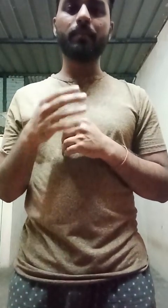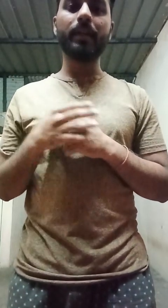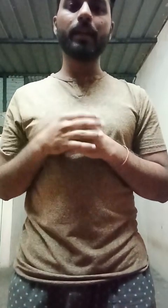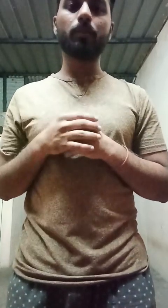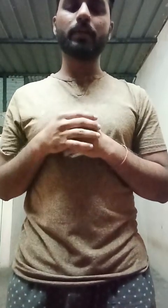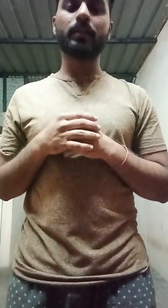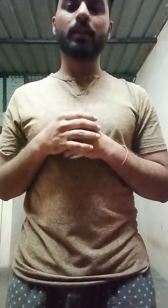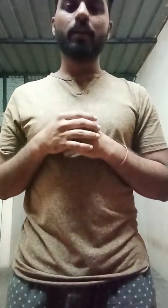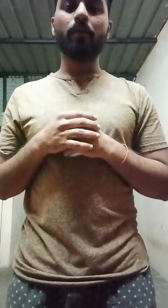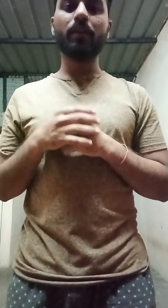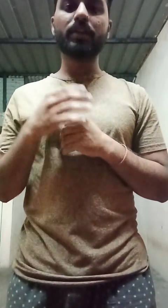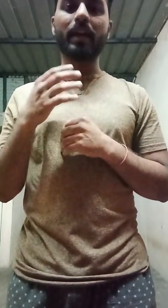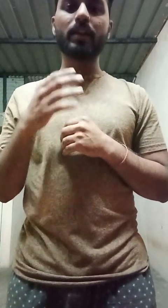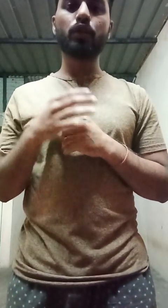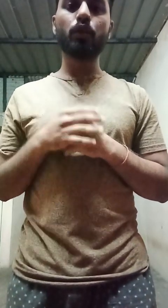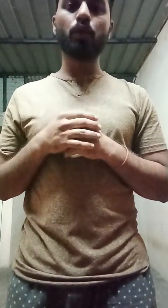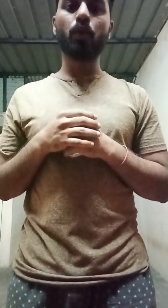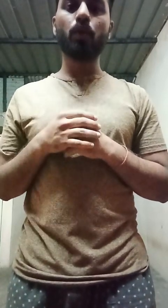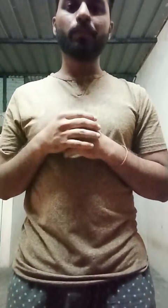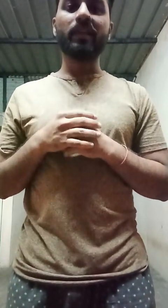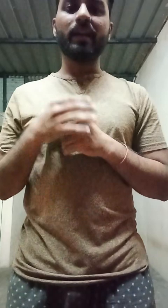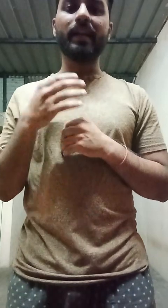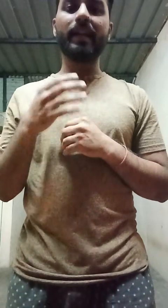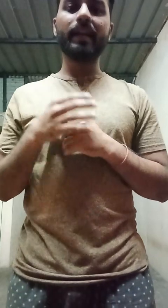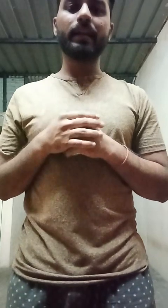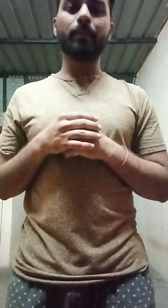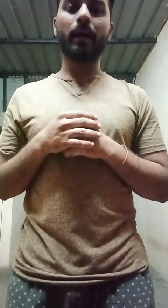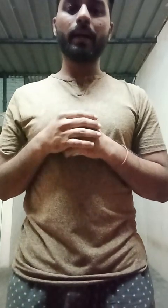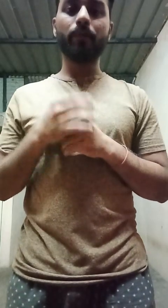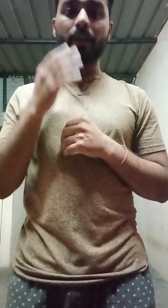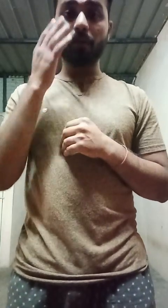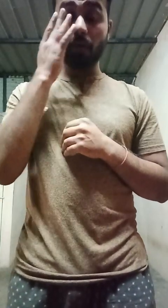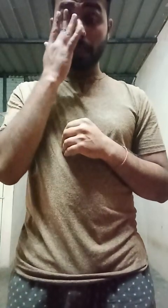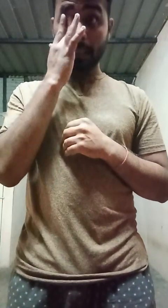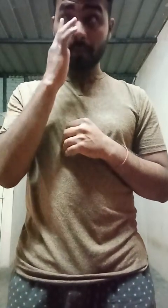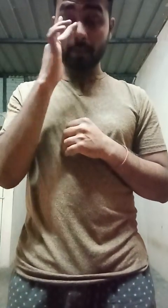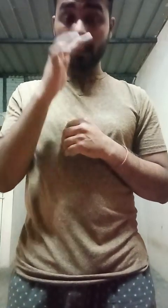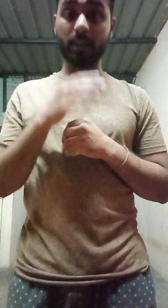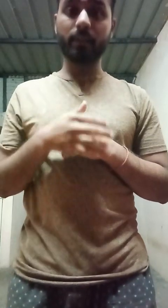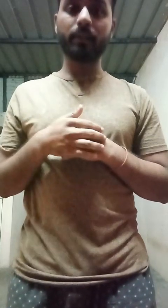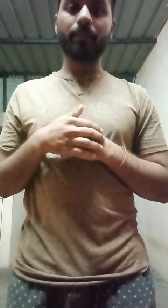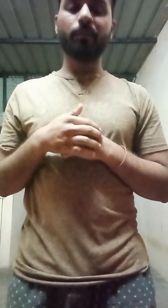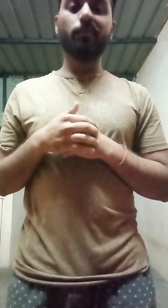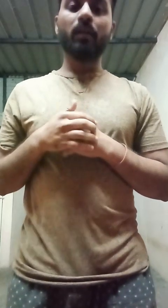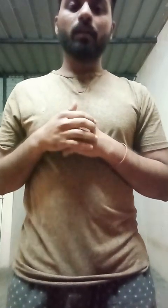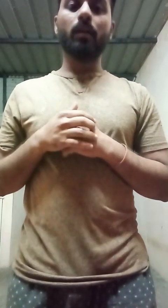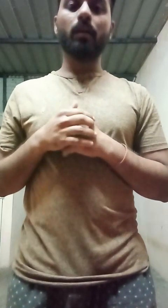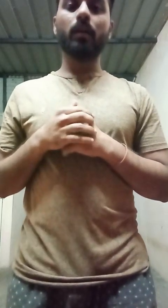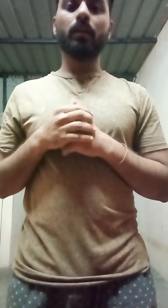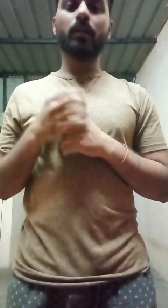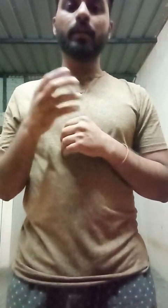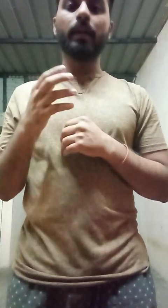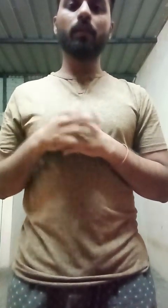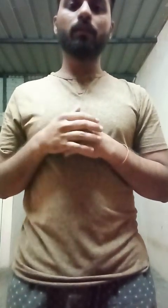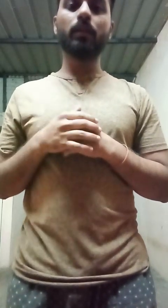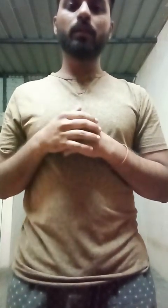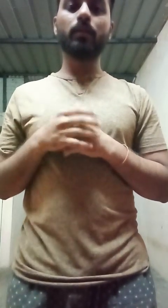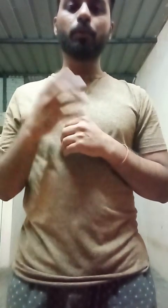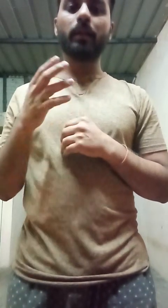many objects which, as you know, interact by invoking methods. The name of the next